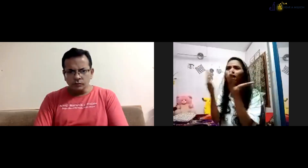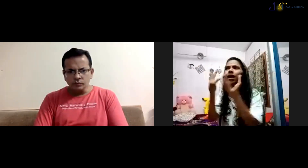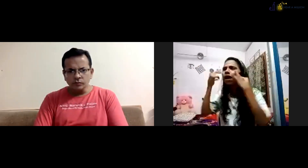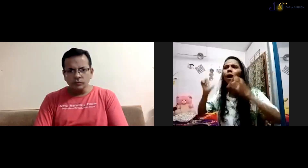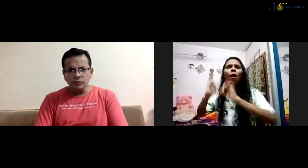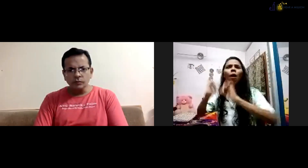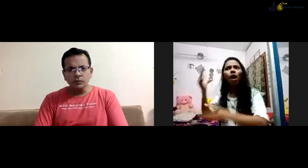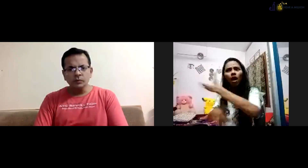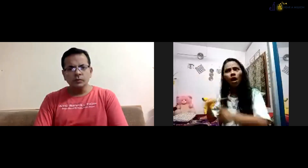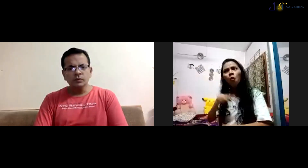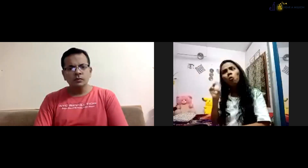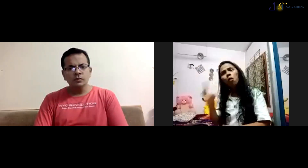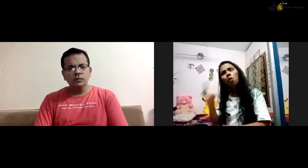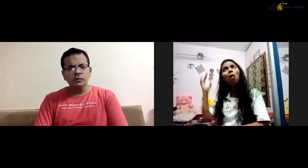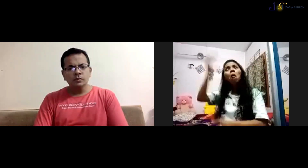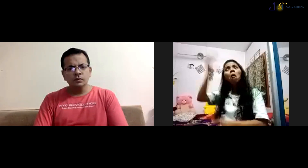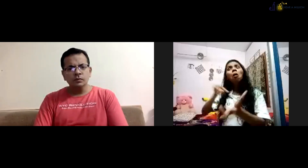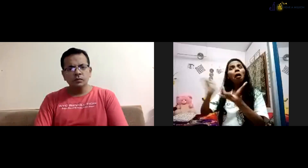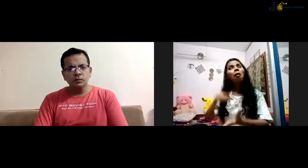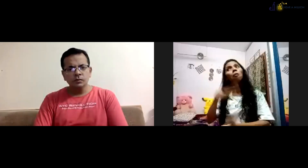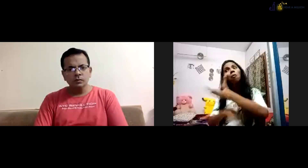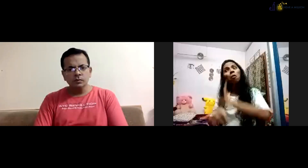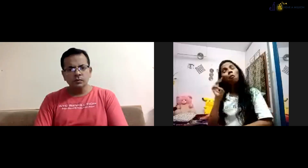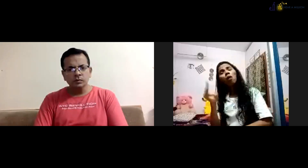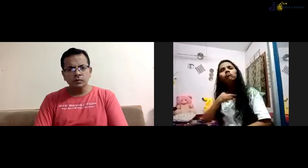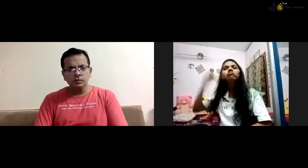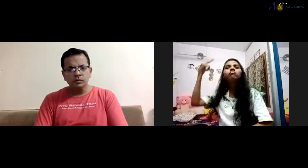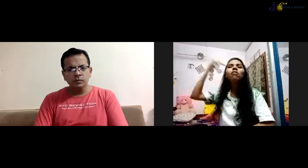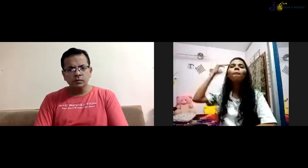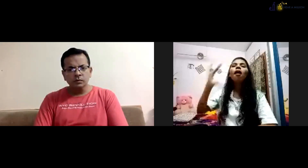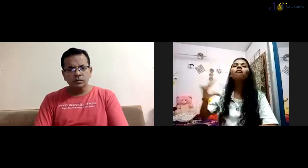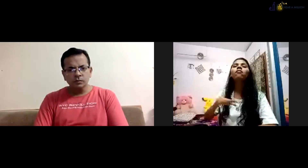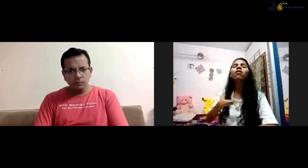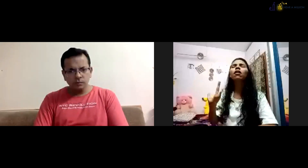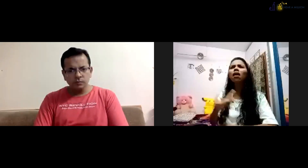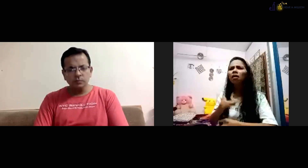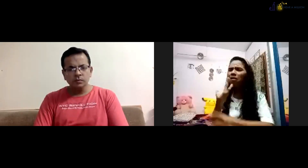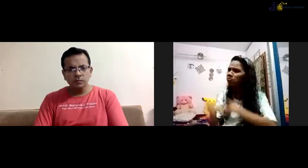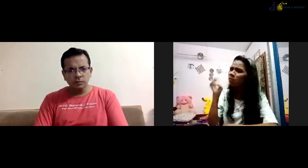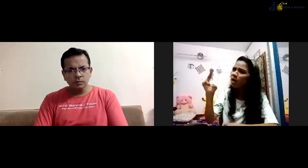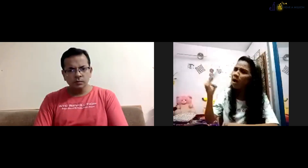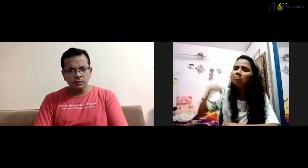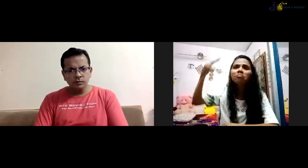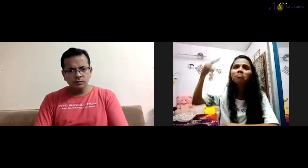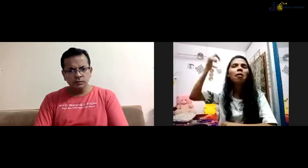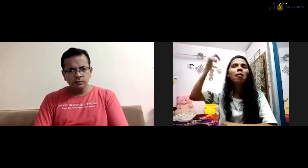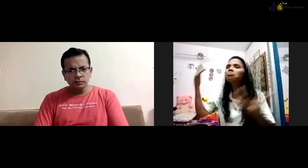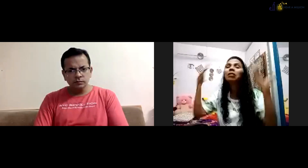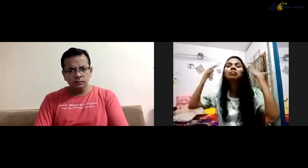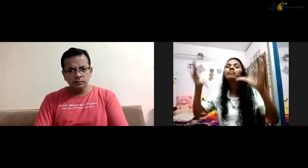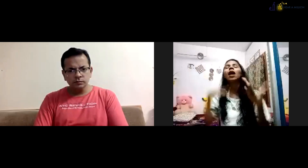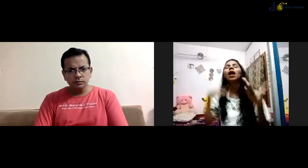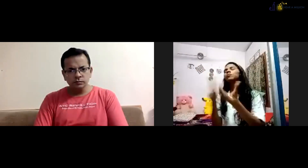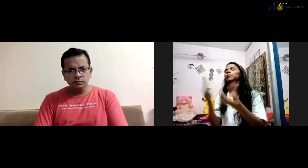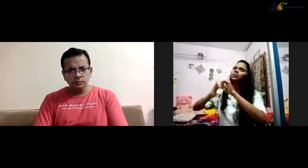asking me that, but I still wasn't clear. They were thinking, okay, I'm the one who are being